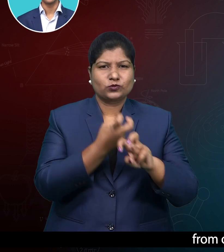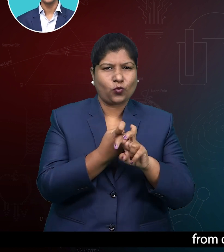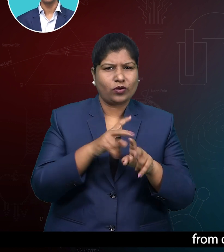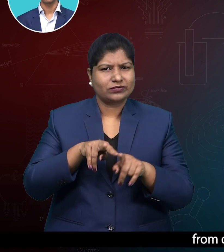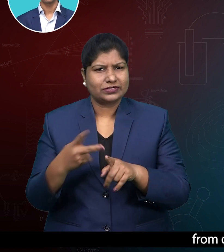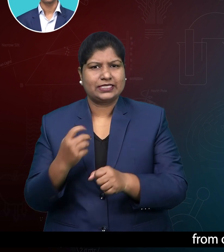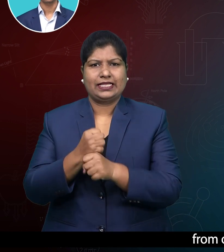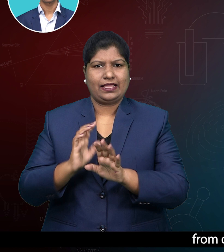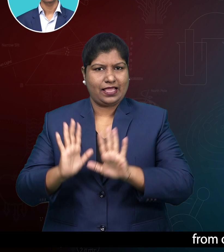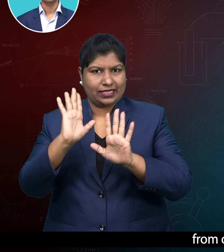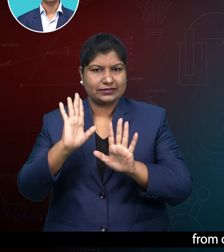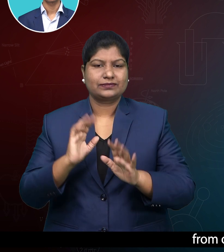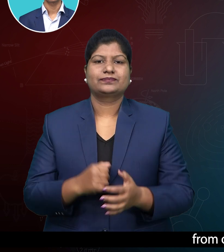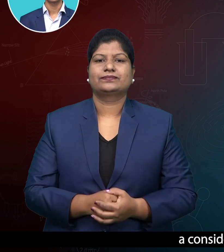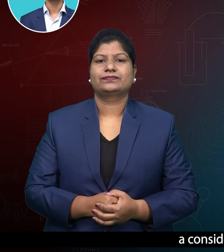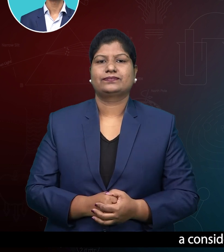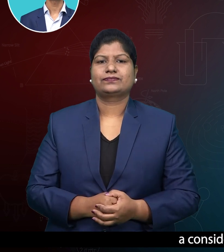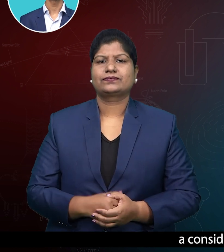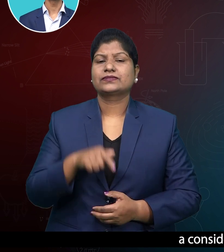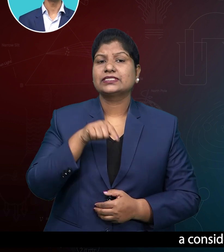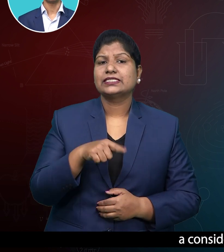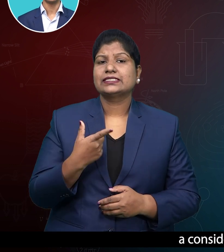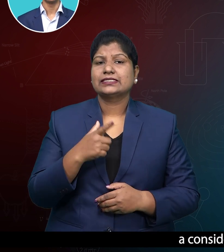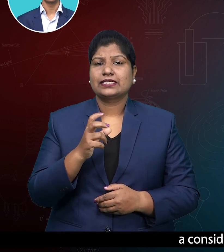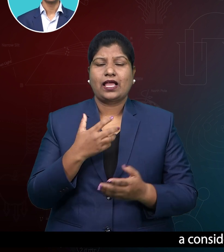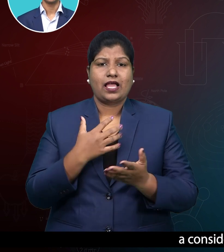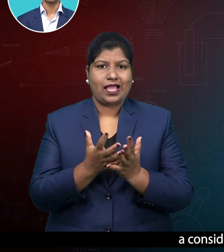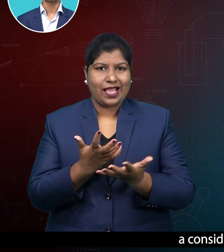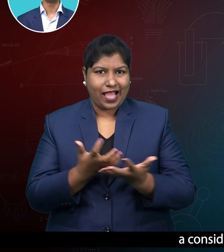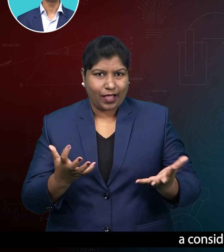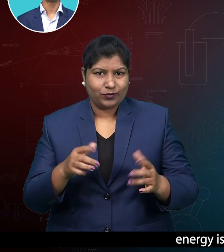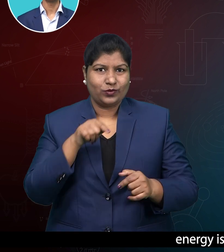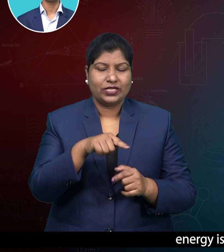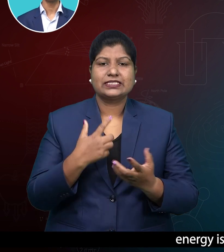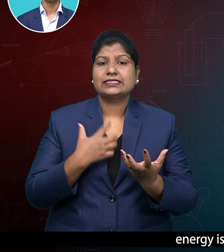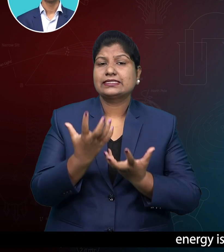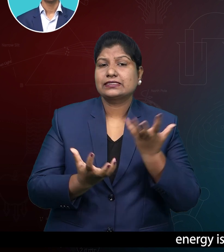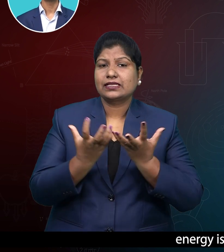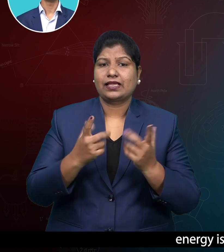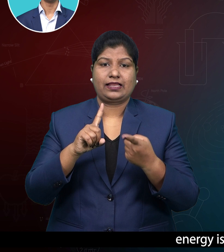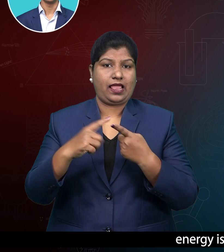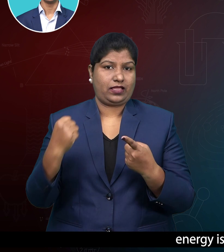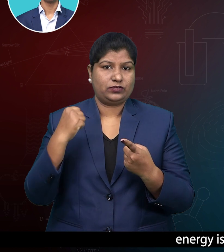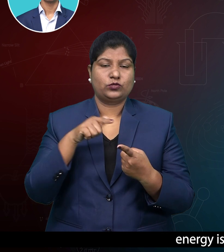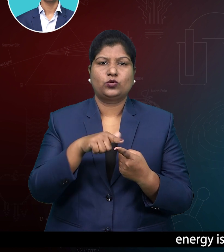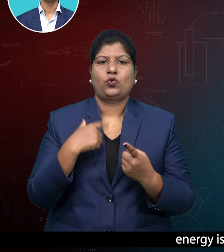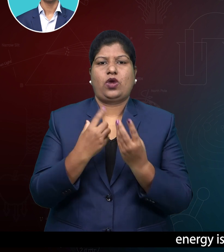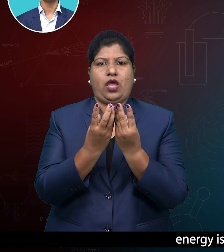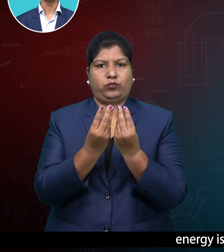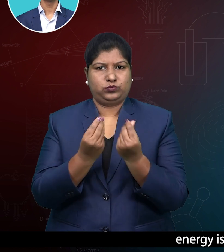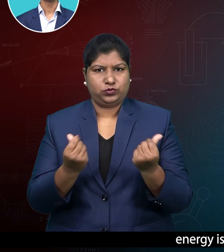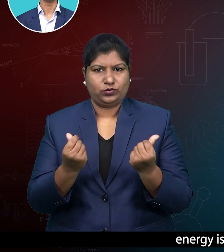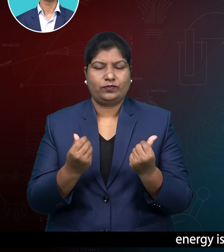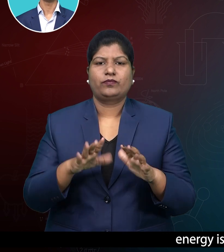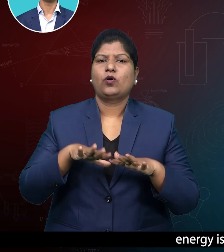to another, a considerable amount of heat energy is absorbed